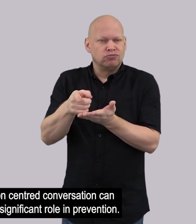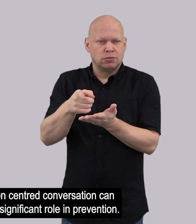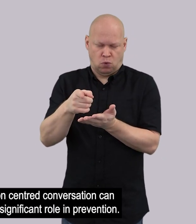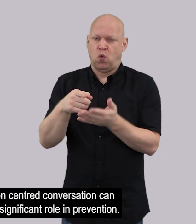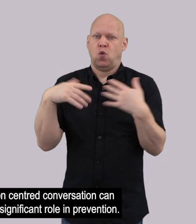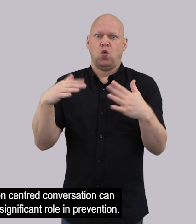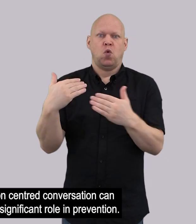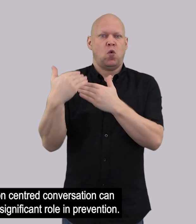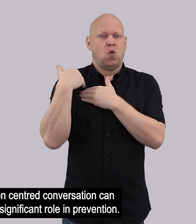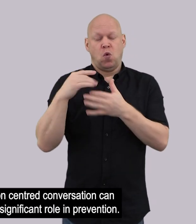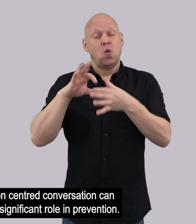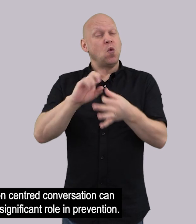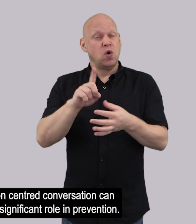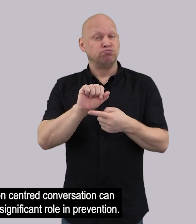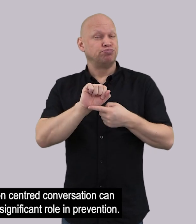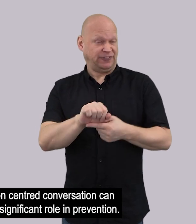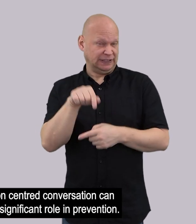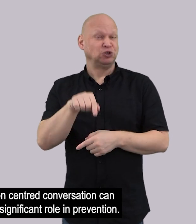conversation can play a significant role in prevention.